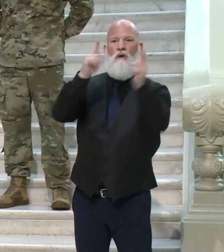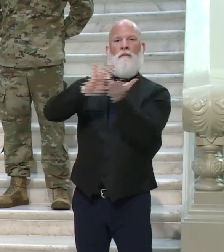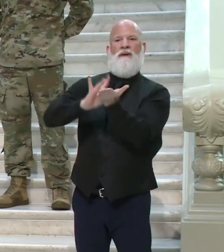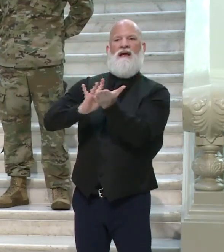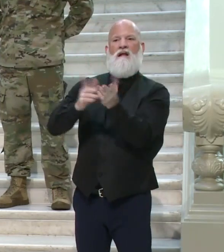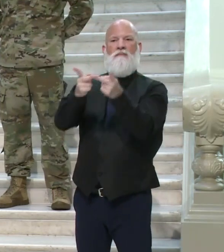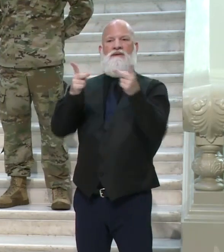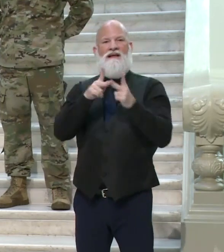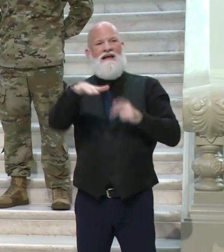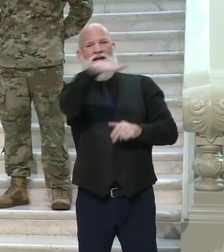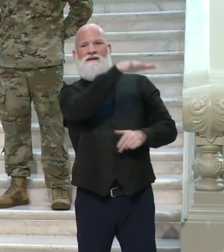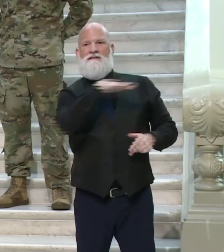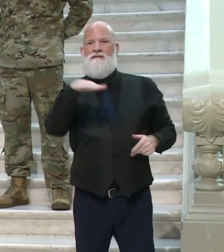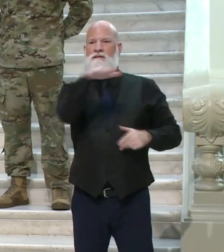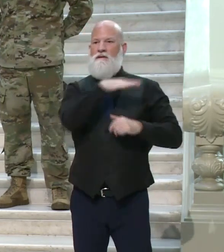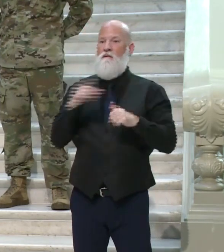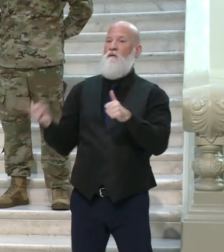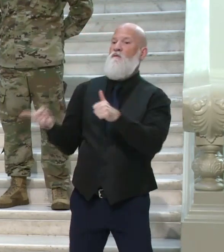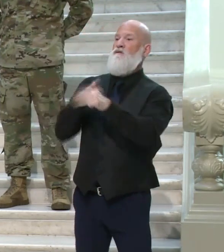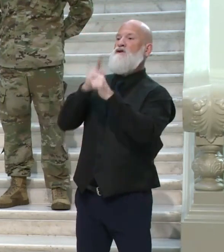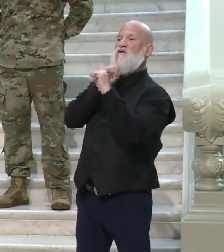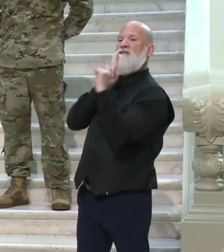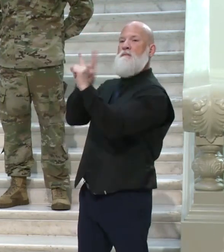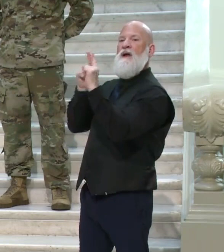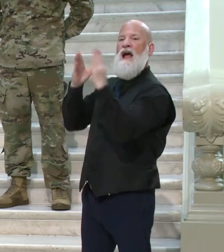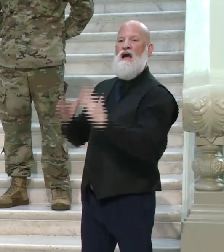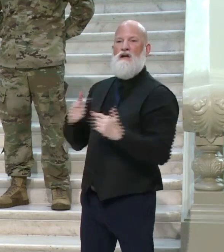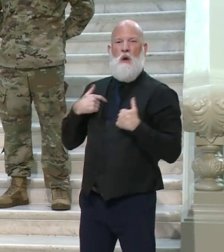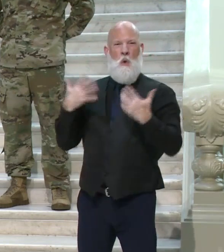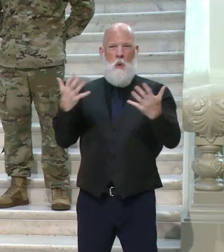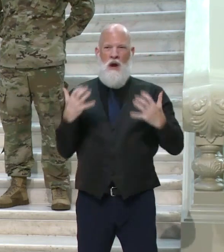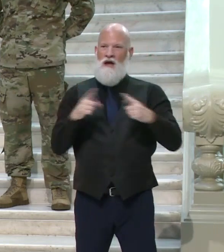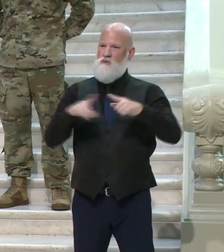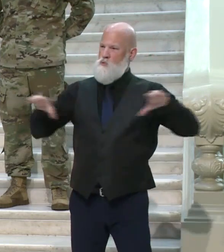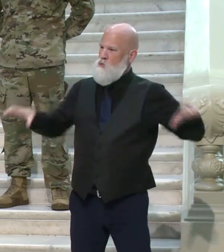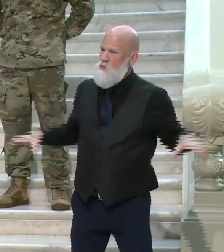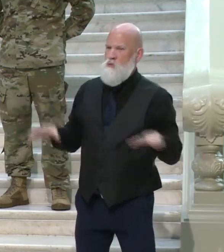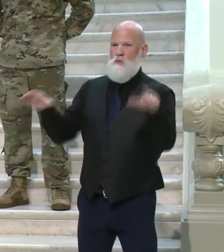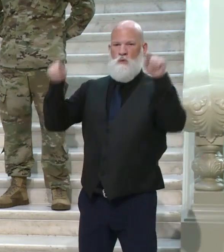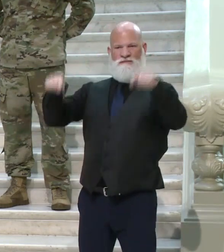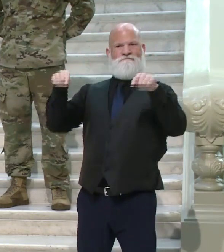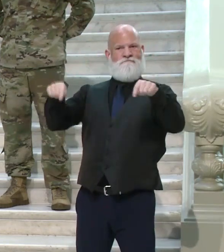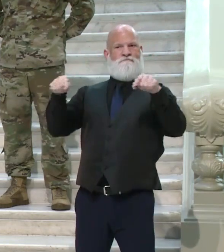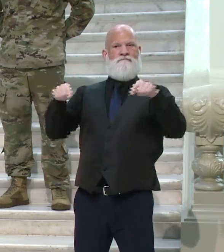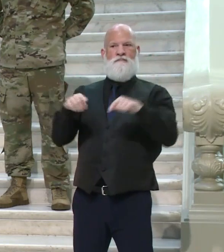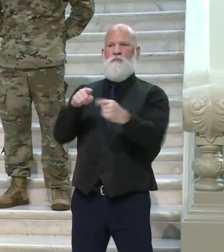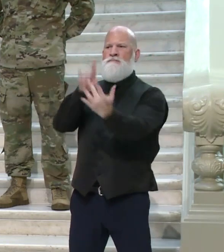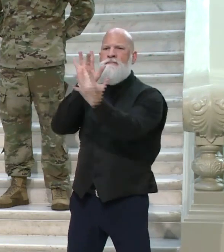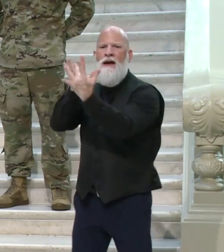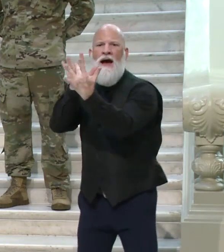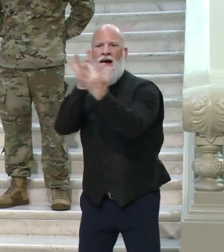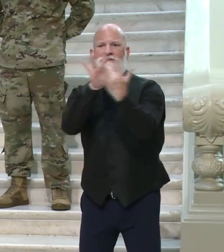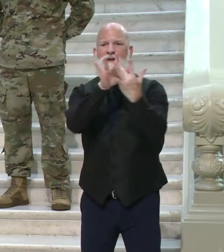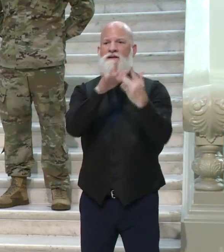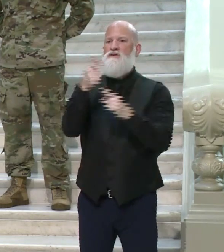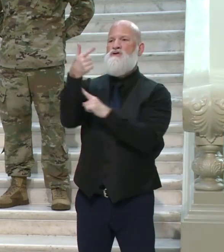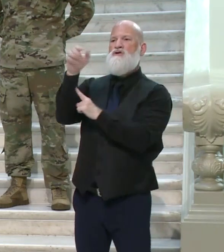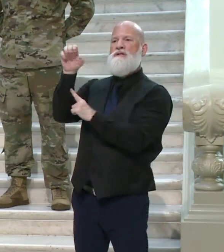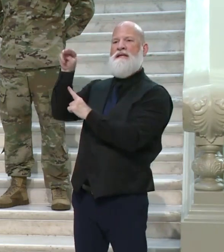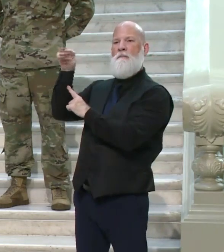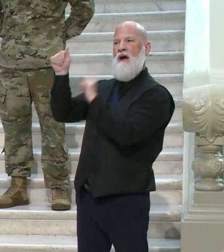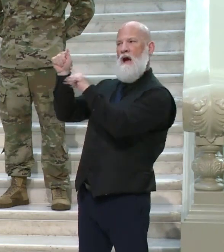first responders. I want to encourage these facilities and others to reach out to GEMA and take advantage of